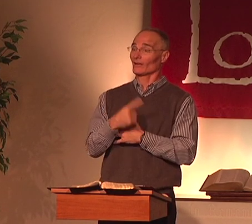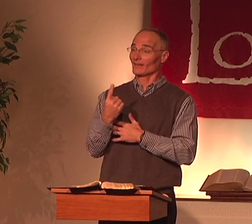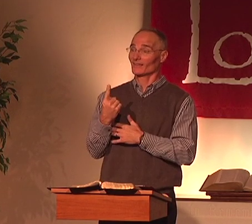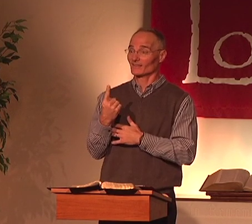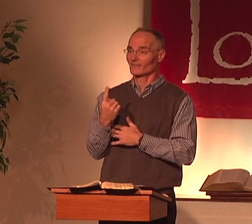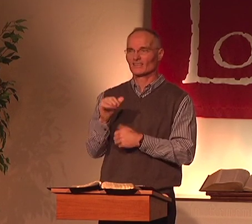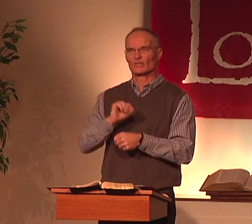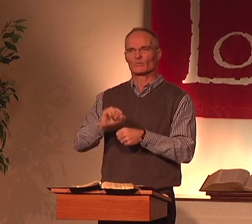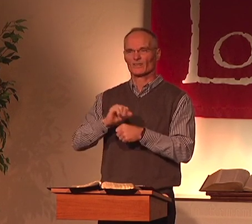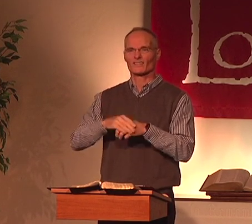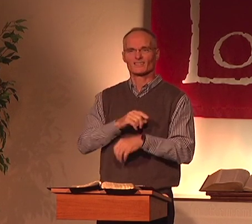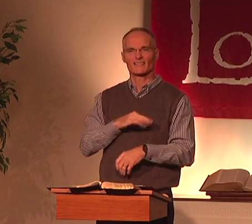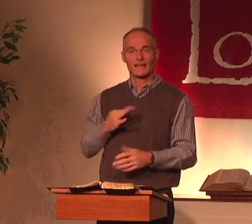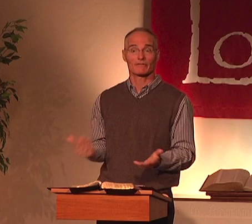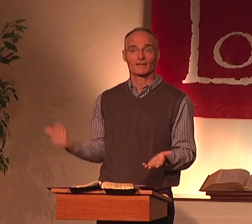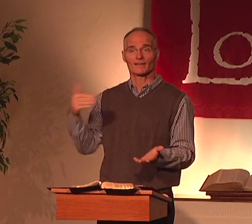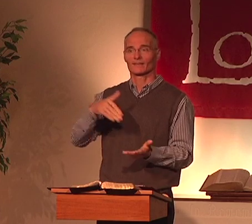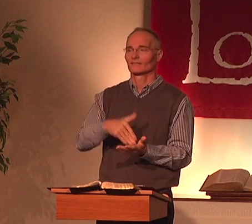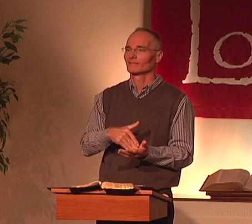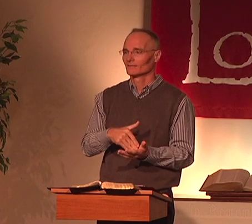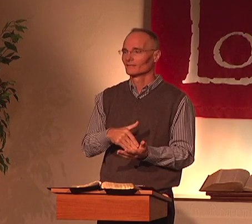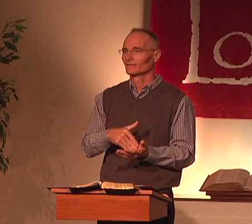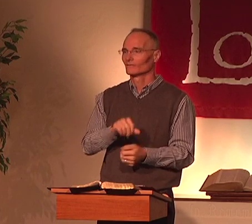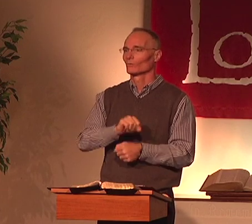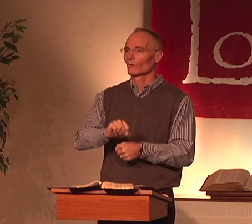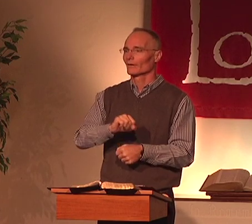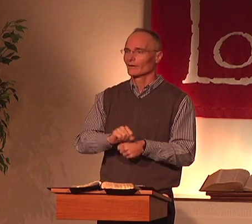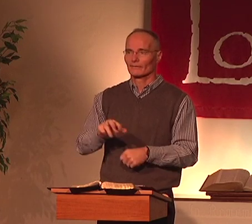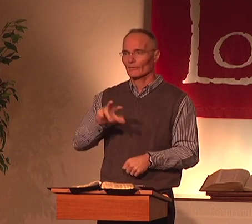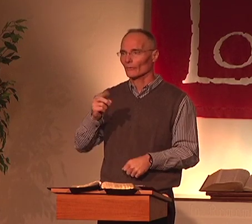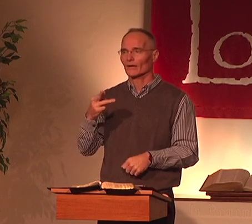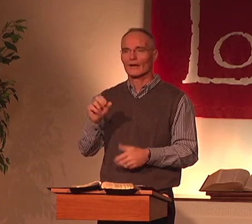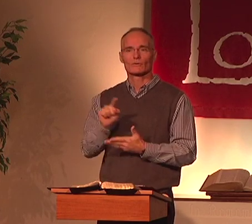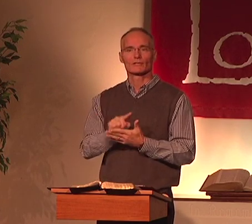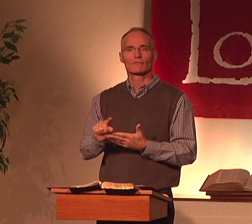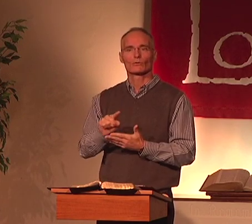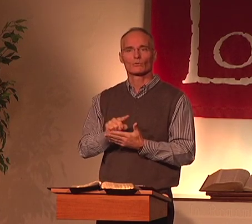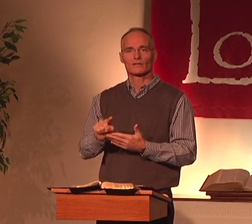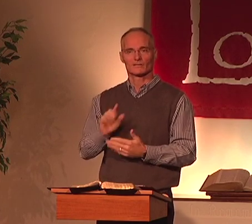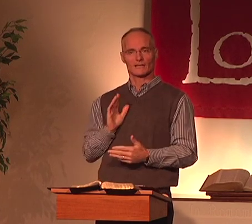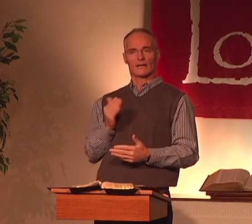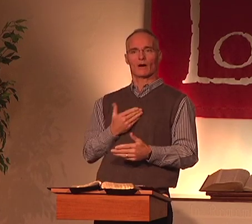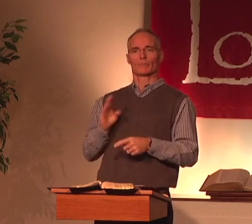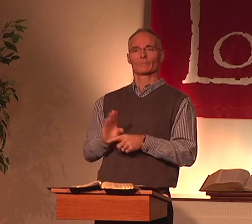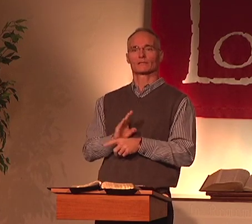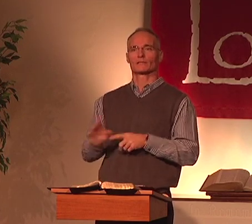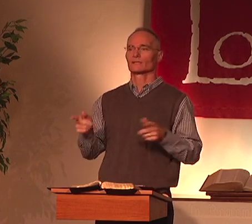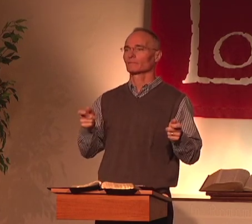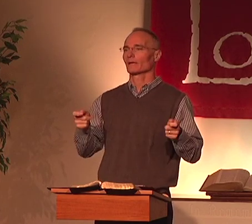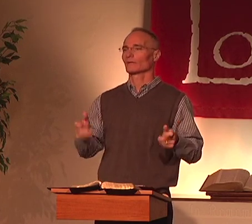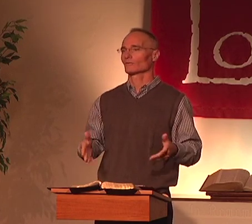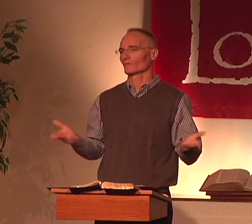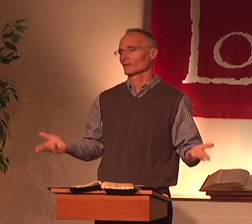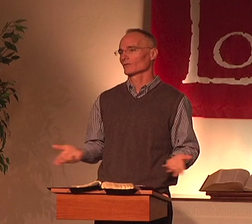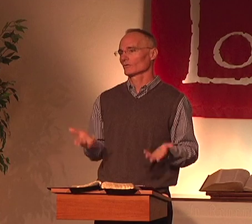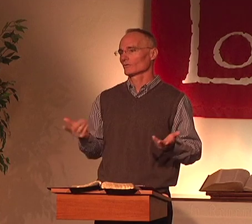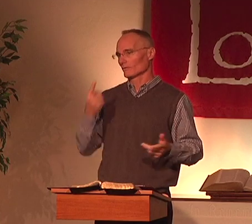And now Today He actually Works on Staff Here again And he Works 30 Hours a Week And he's Our business